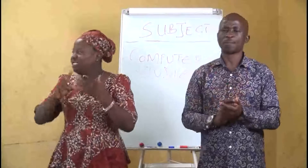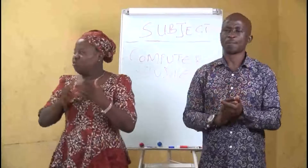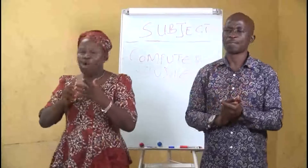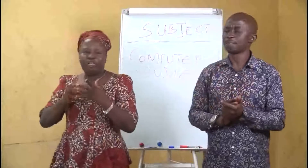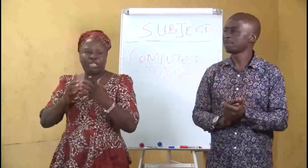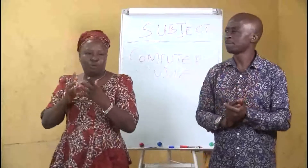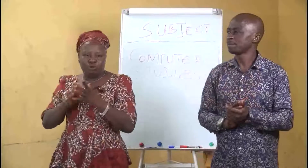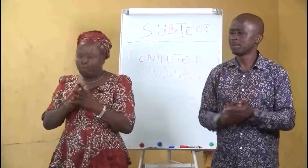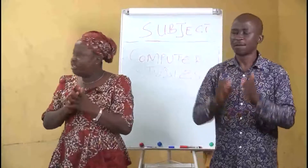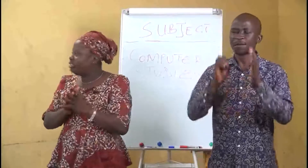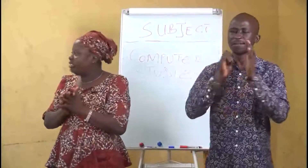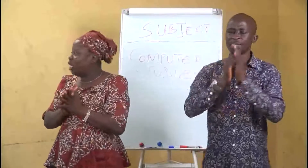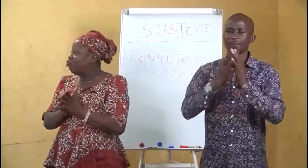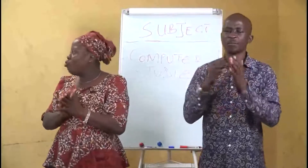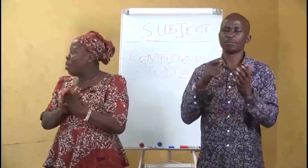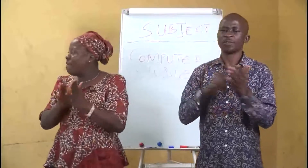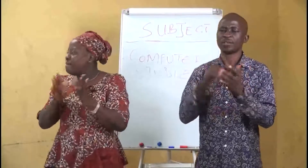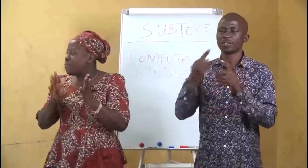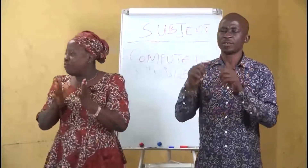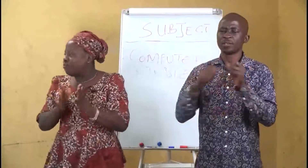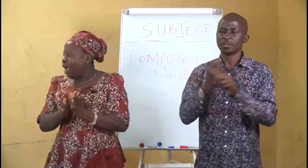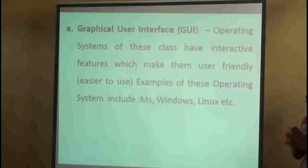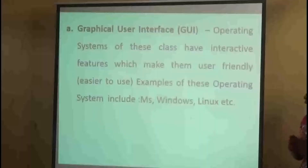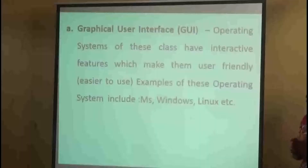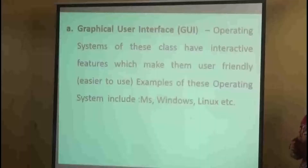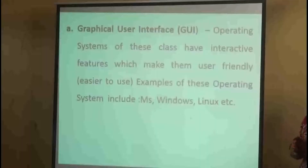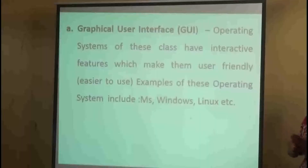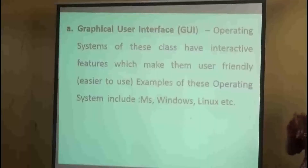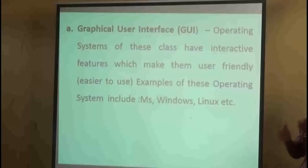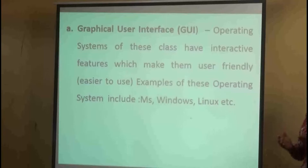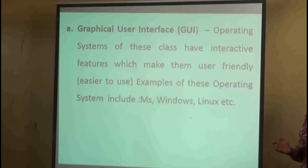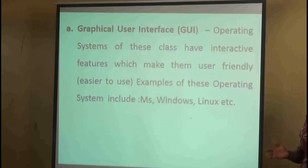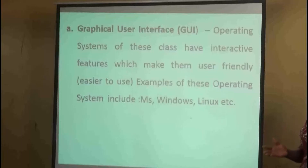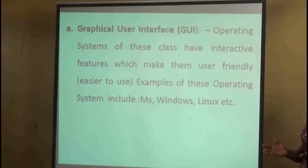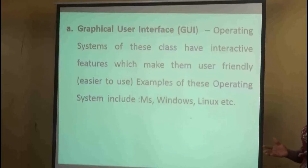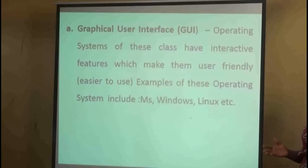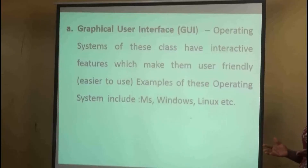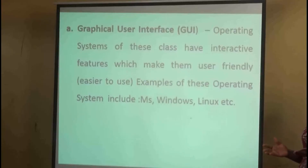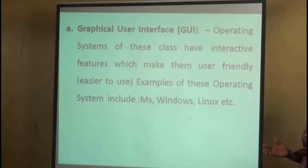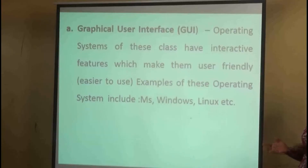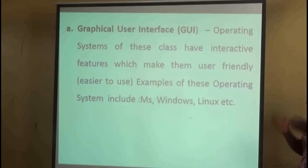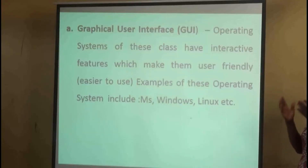And the example of this type of operating system are Microsoft,